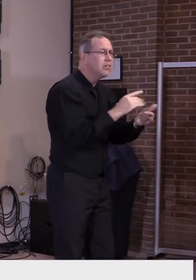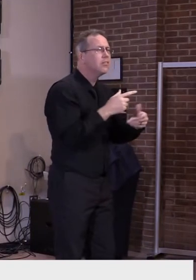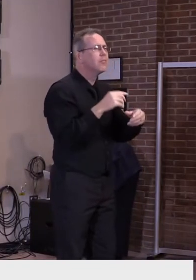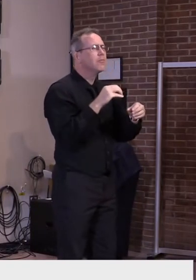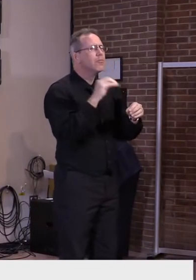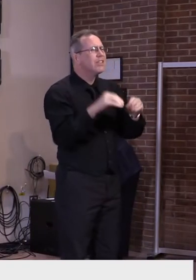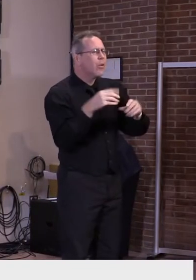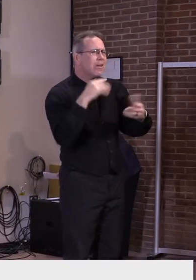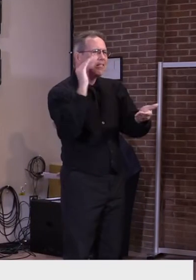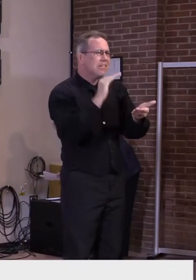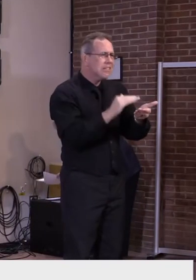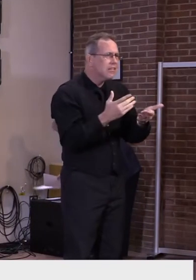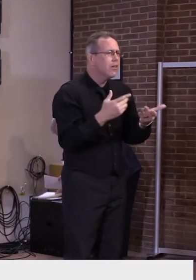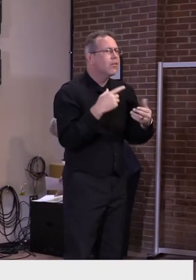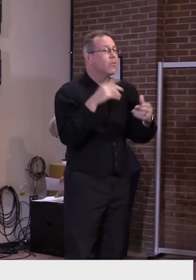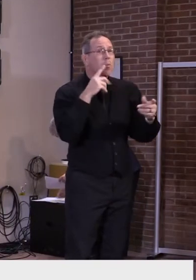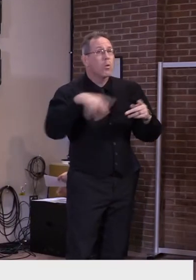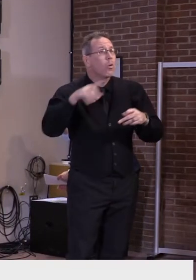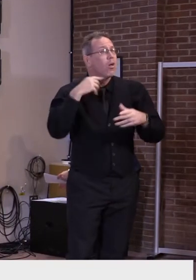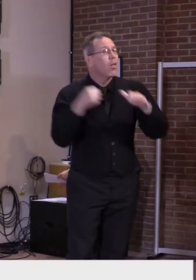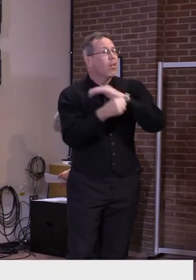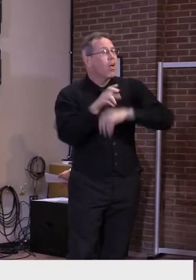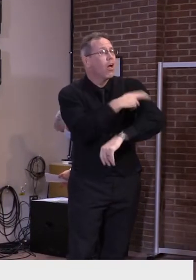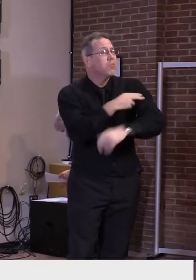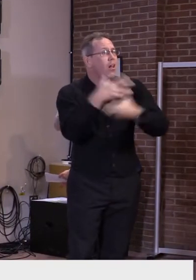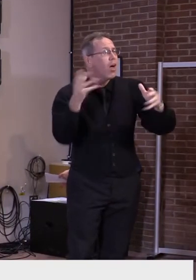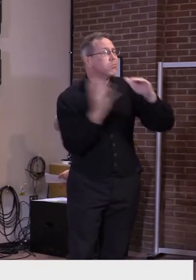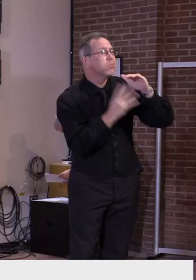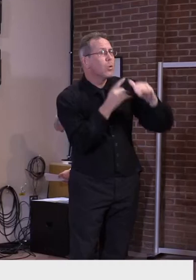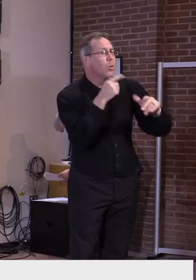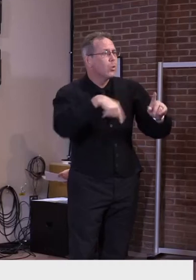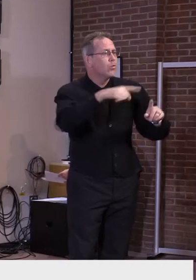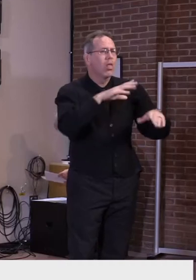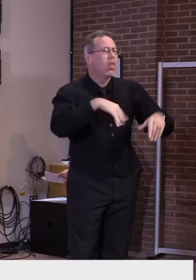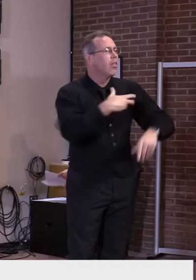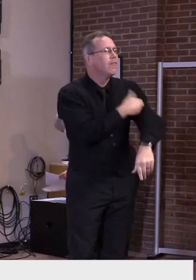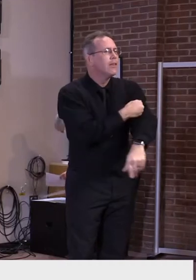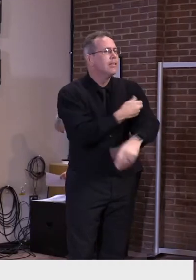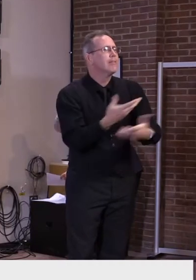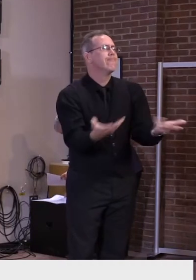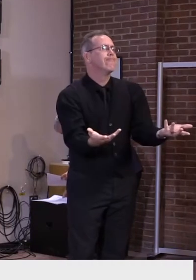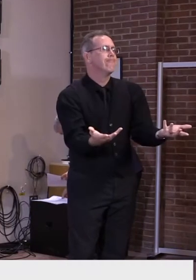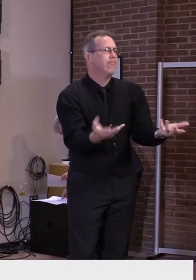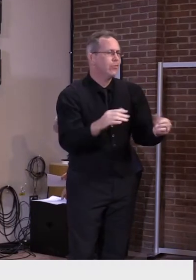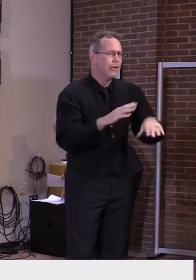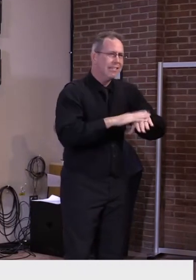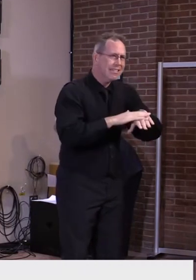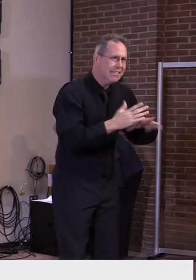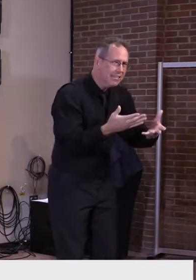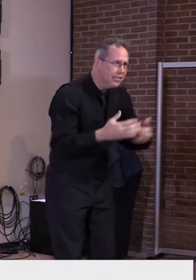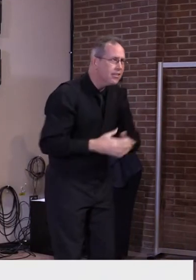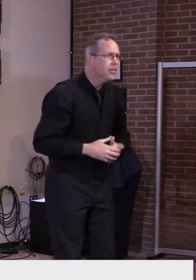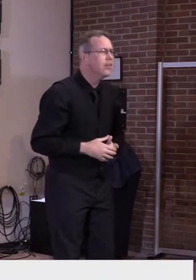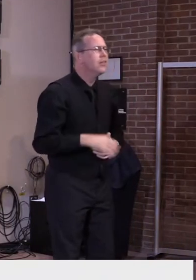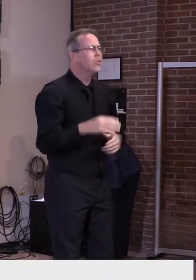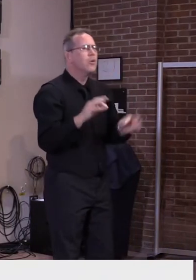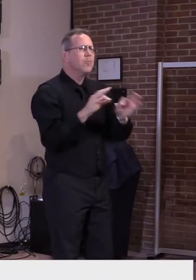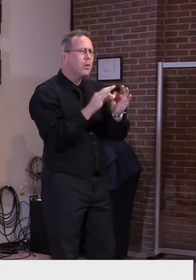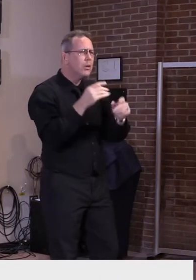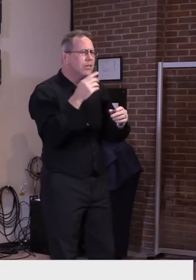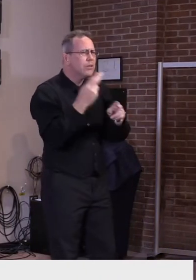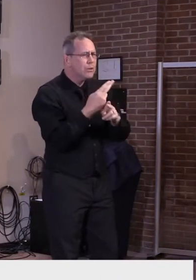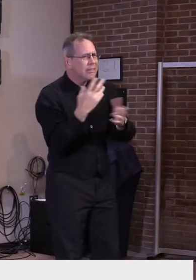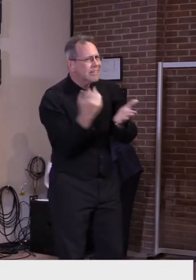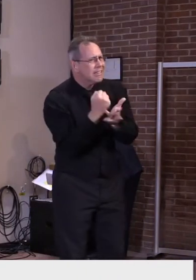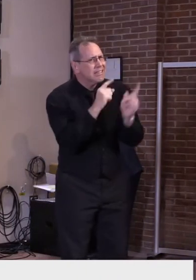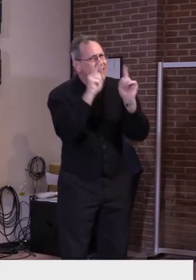So the best way to protect yourself and your family is still to get vaccinated. It's also